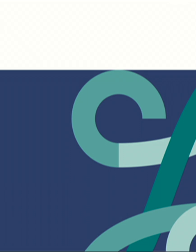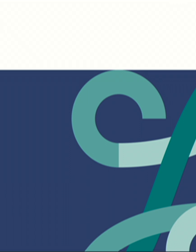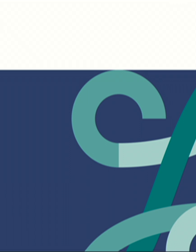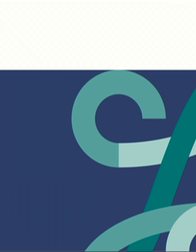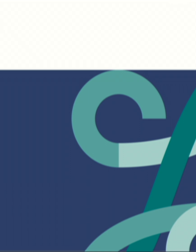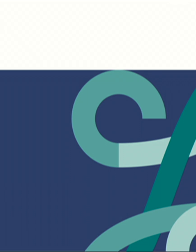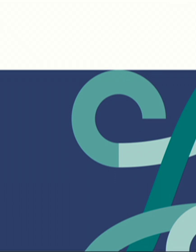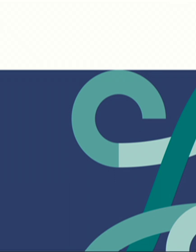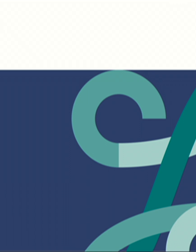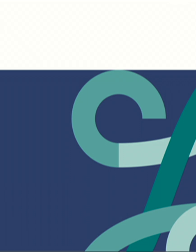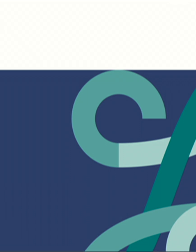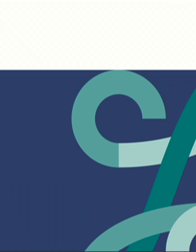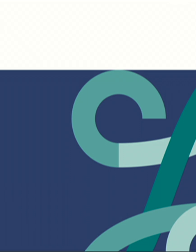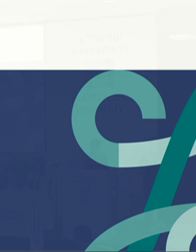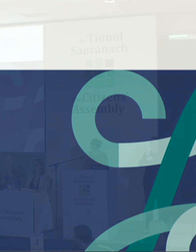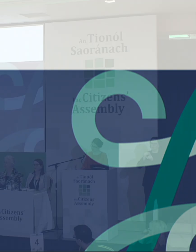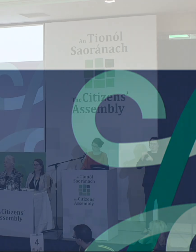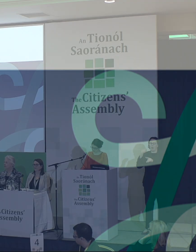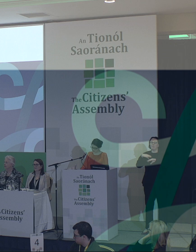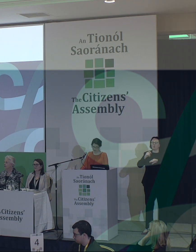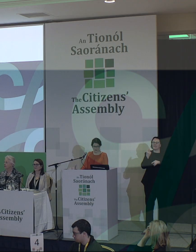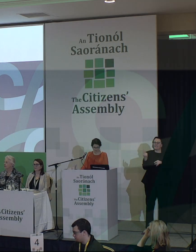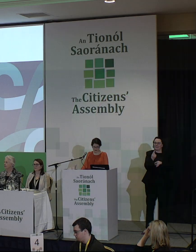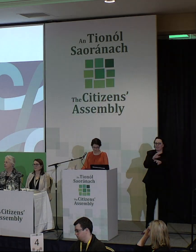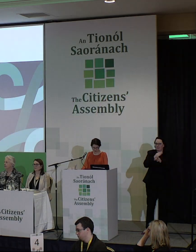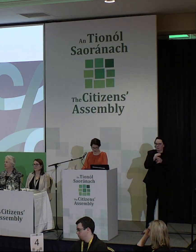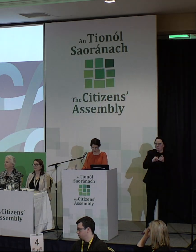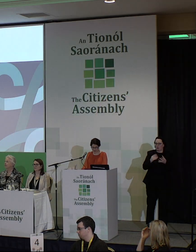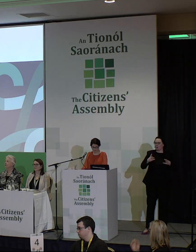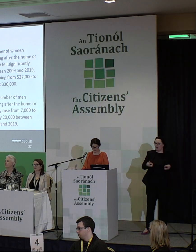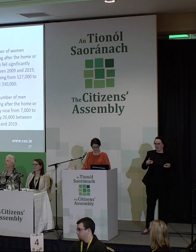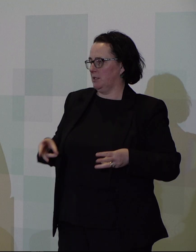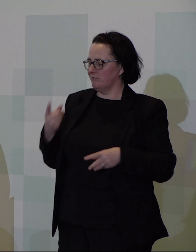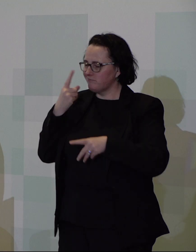know that most lone parents are women. So again, let's delve into the data.